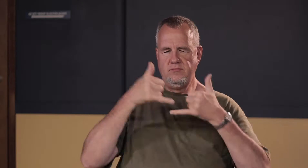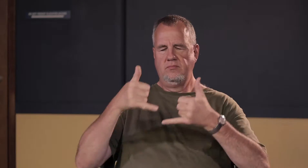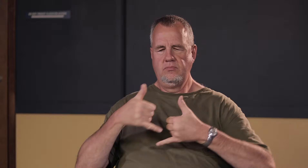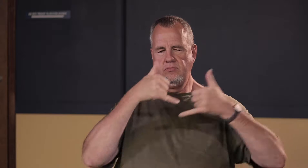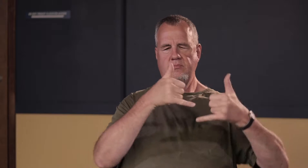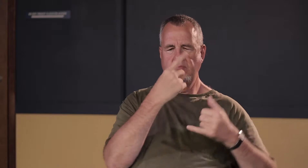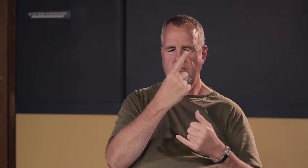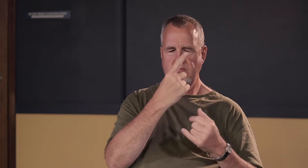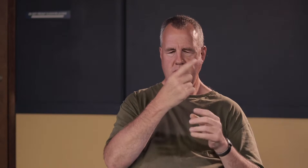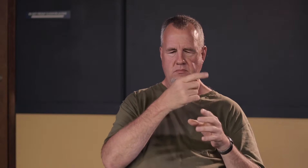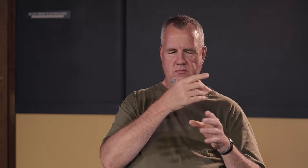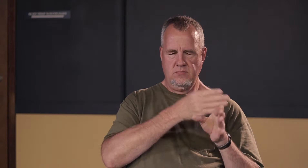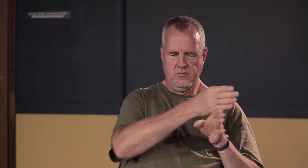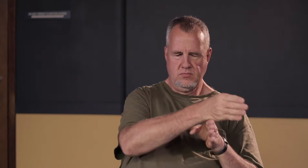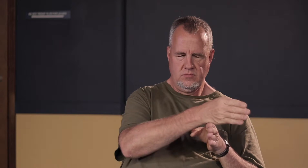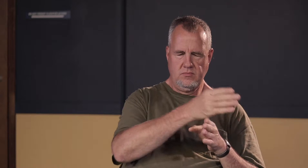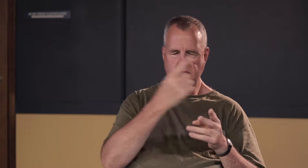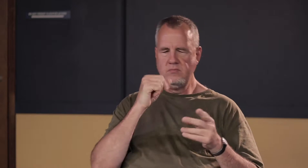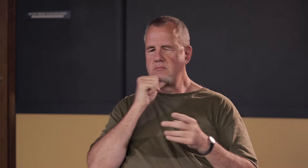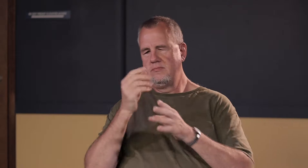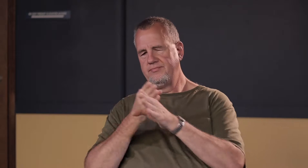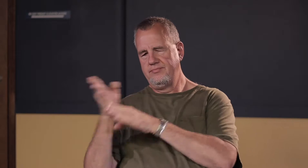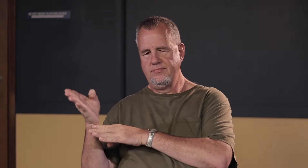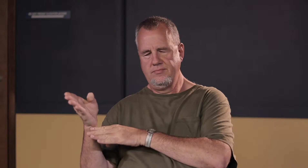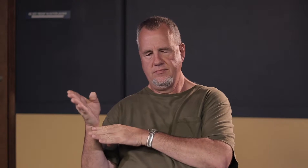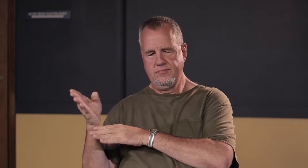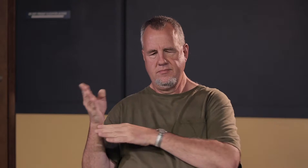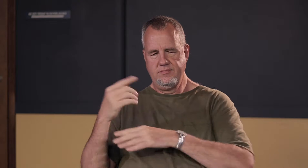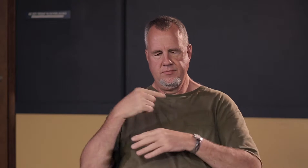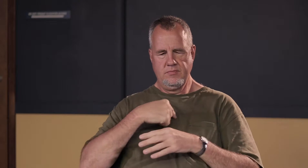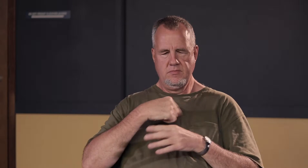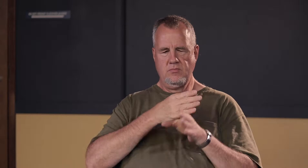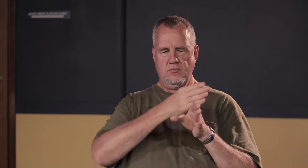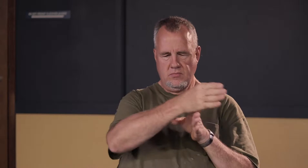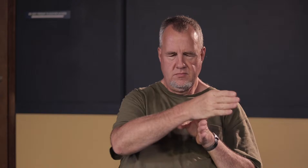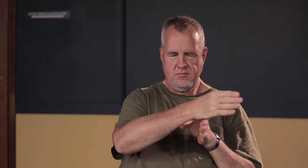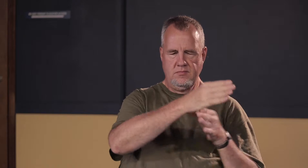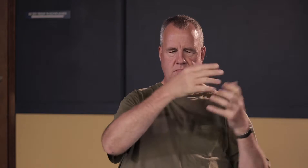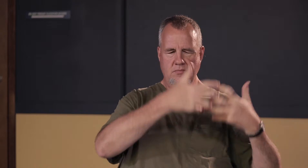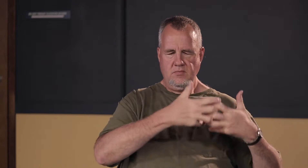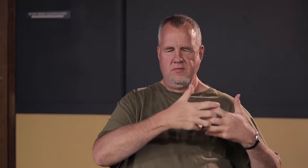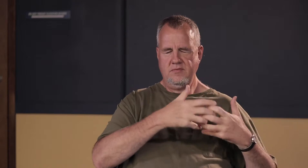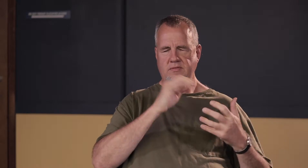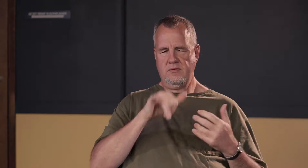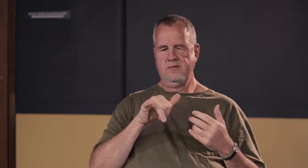The Lighthouse awards Employee of the Year to 2 people every year. One is for production